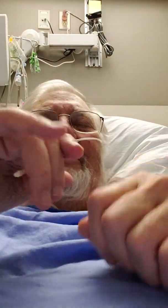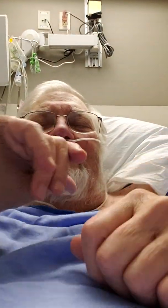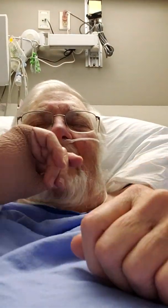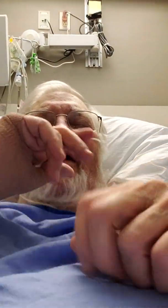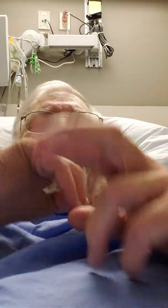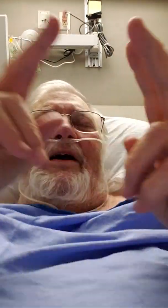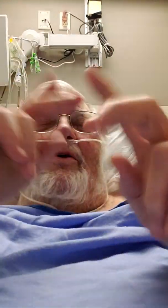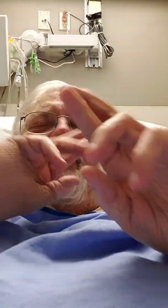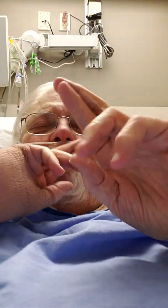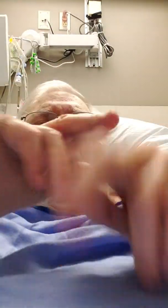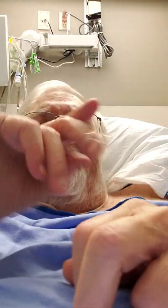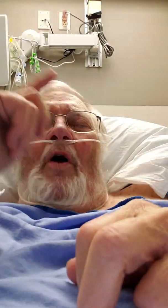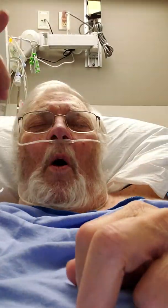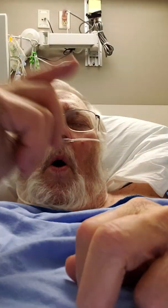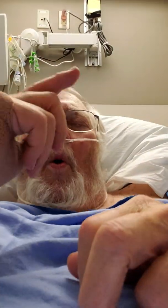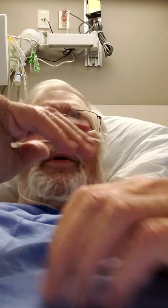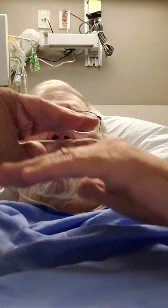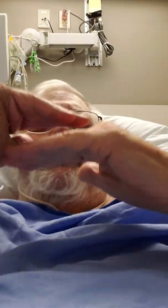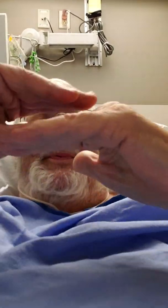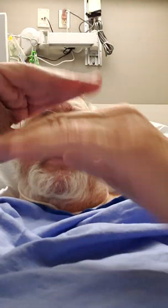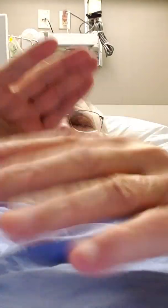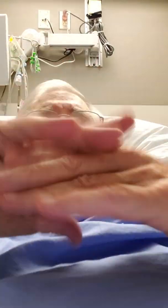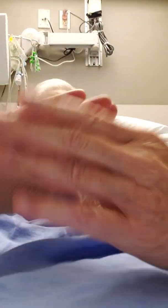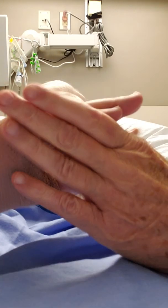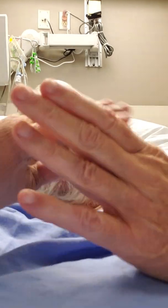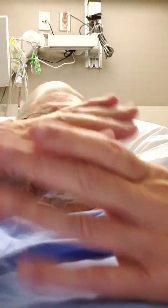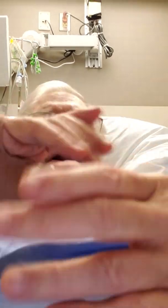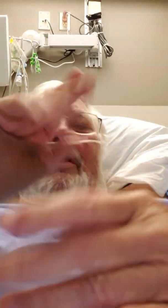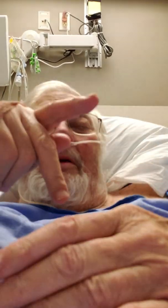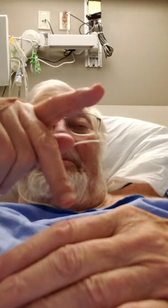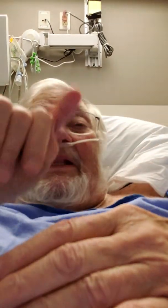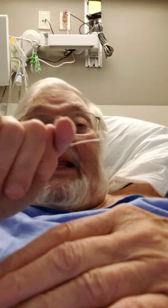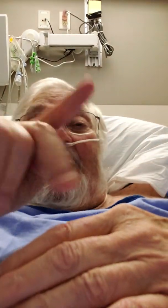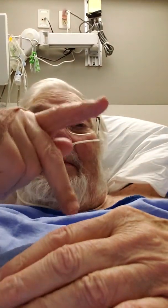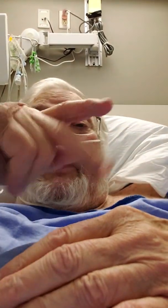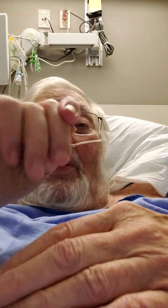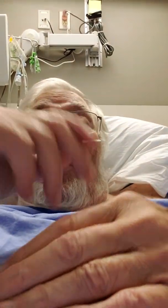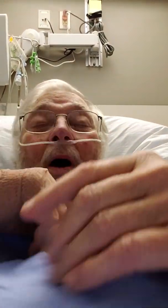Till not very much. Only on base.